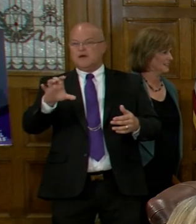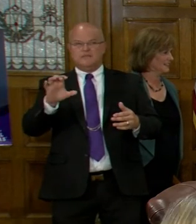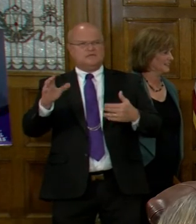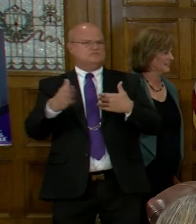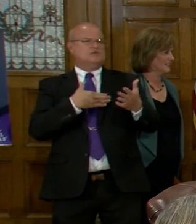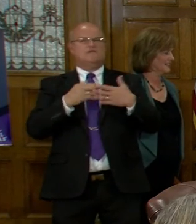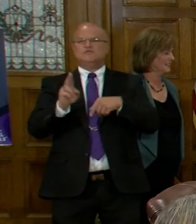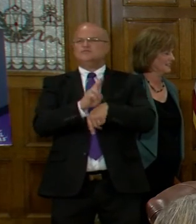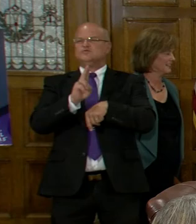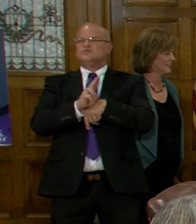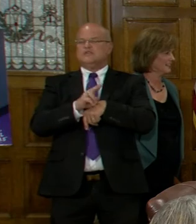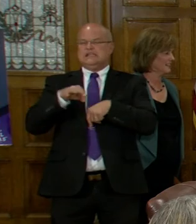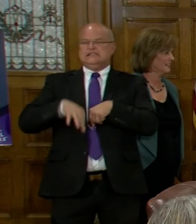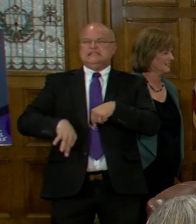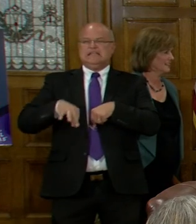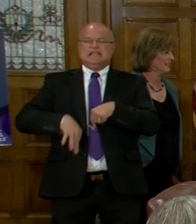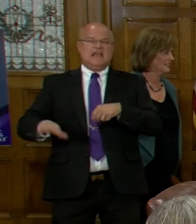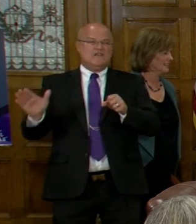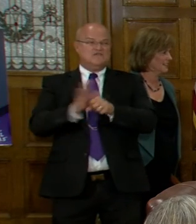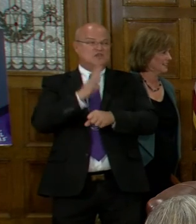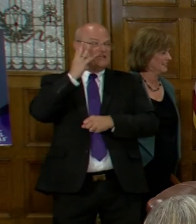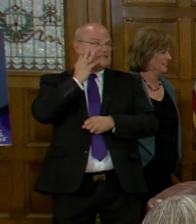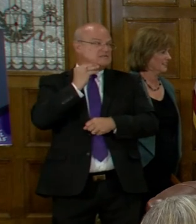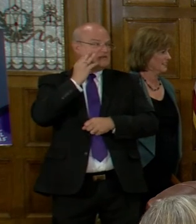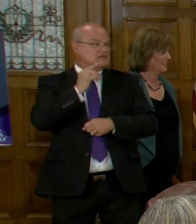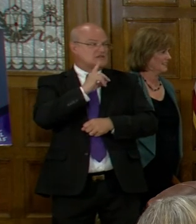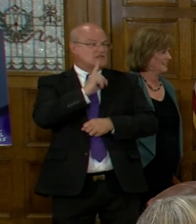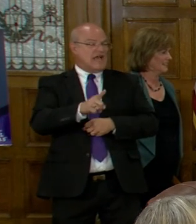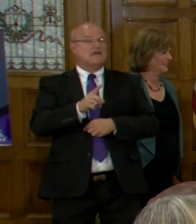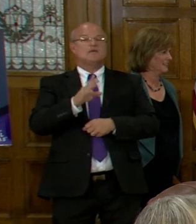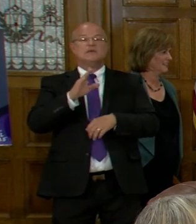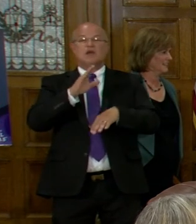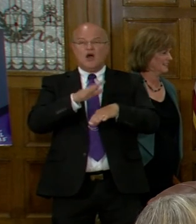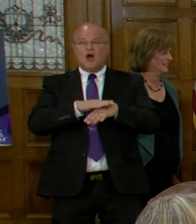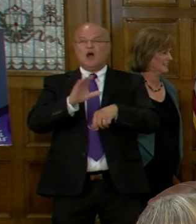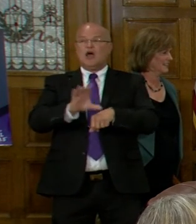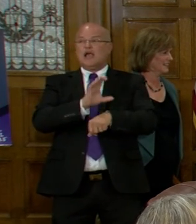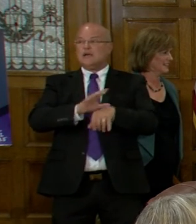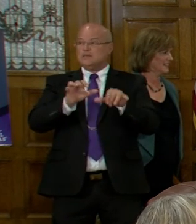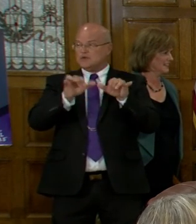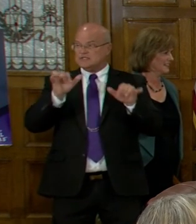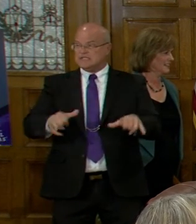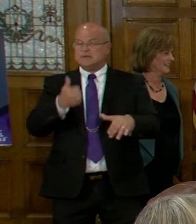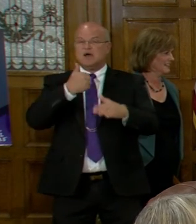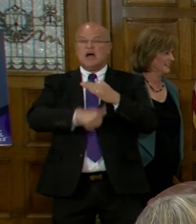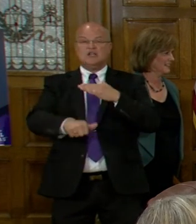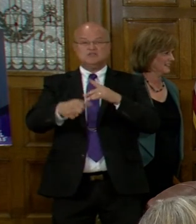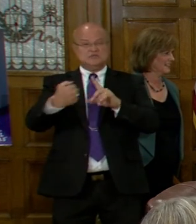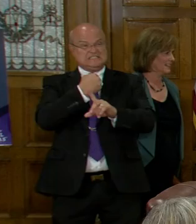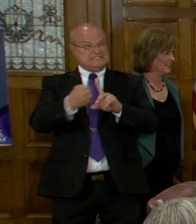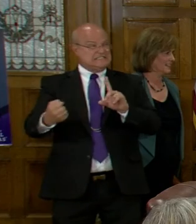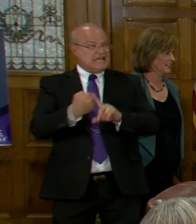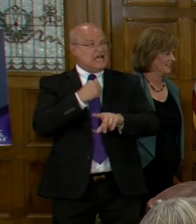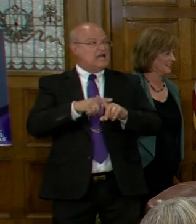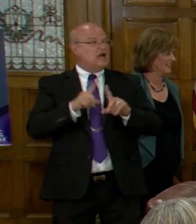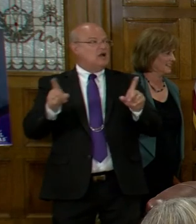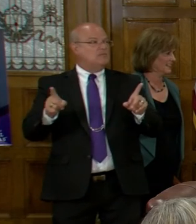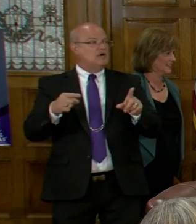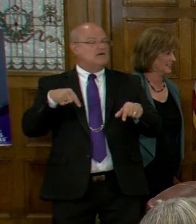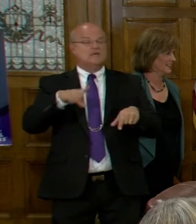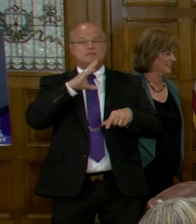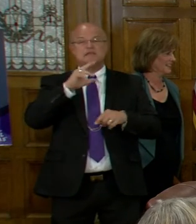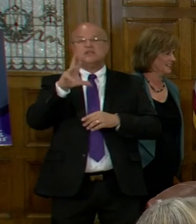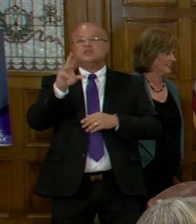it, to gain the full experience of actually being on a computer system under attack, but for there to be